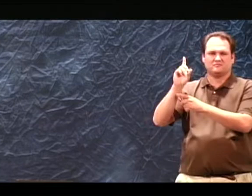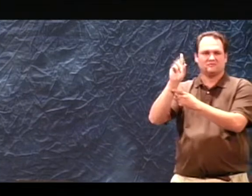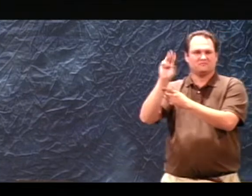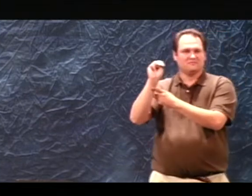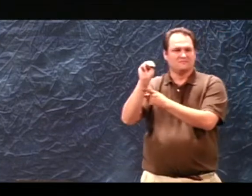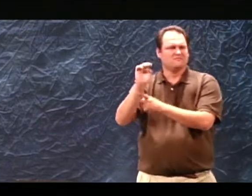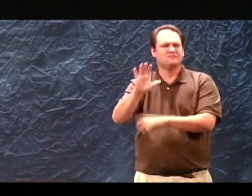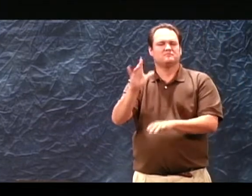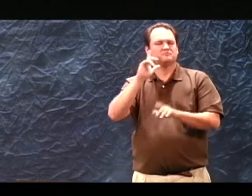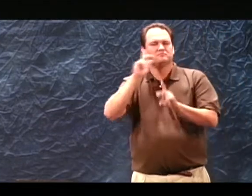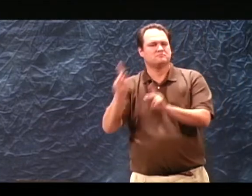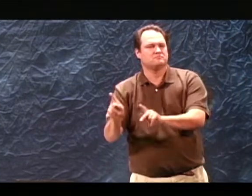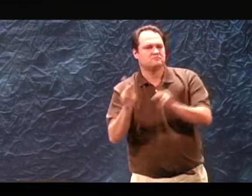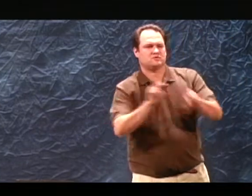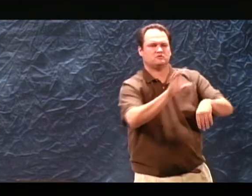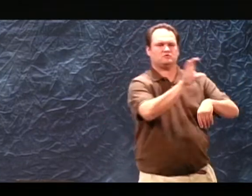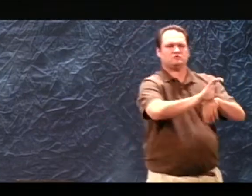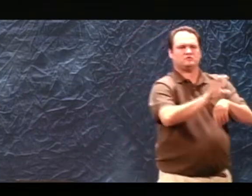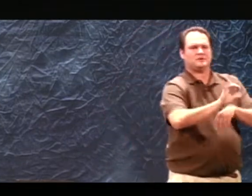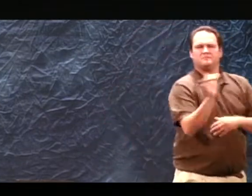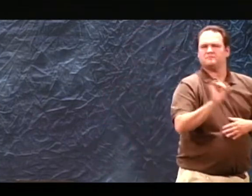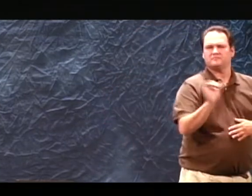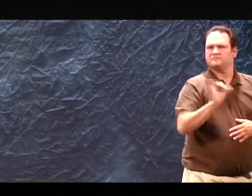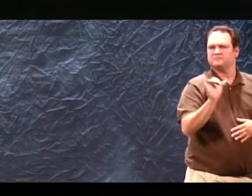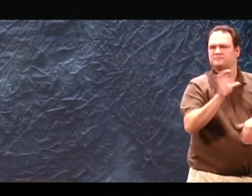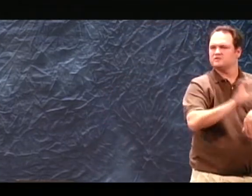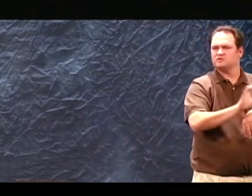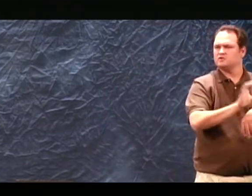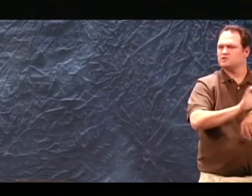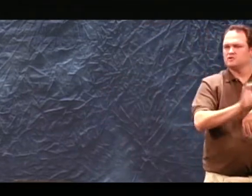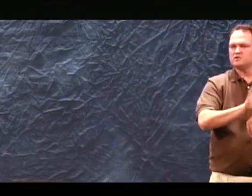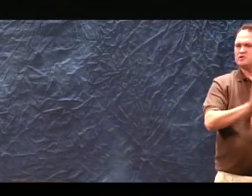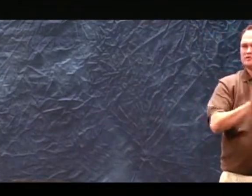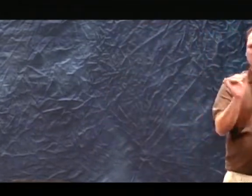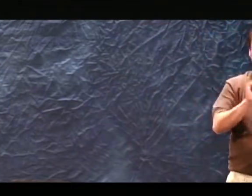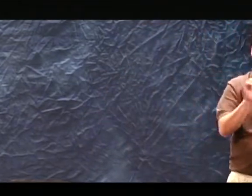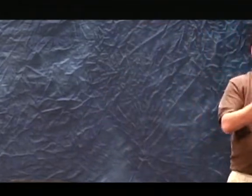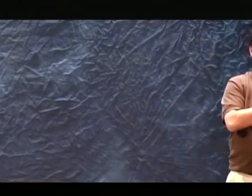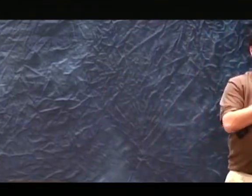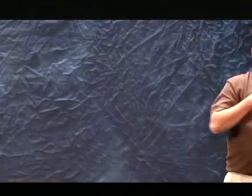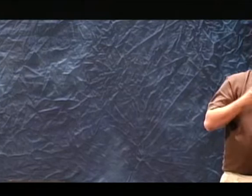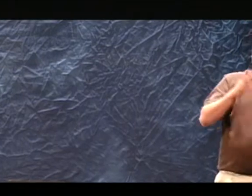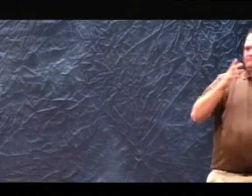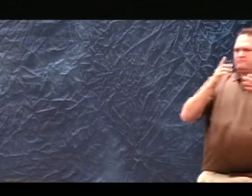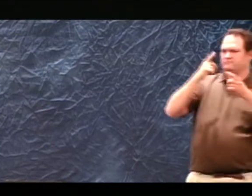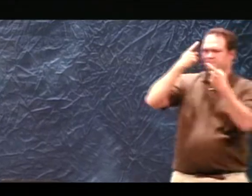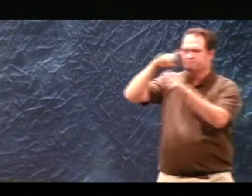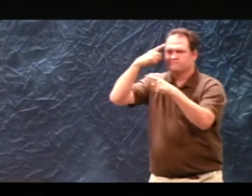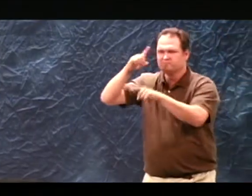parts working together to make sacrifice their confidence right